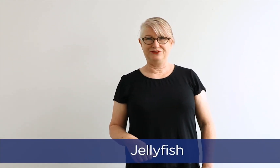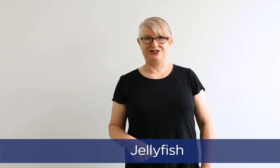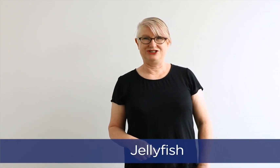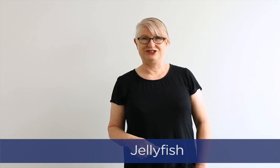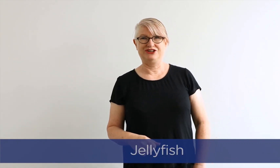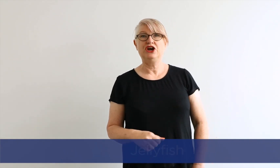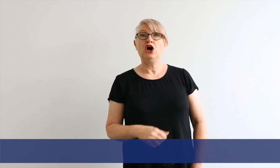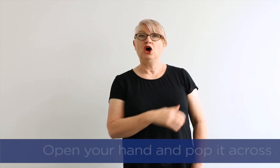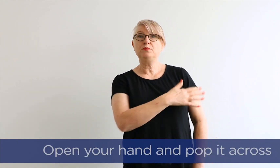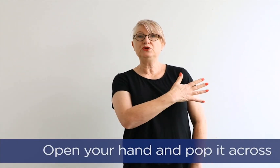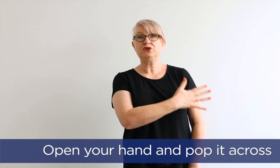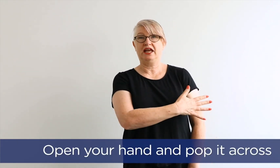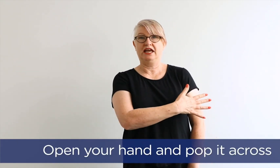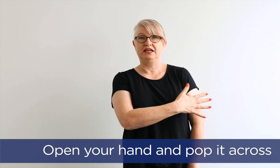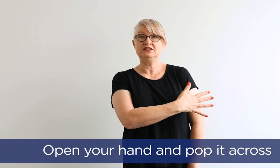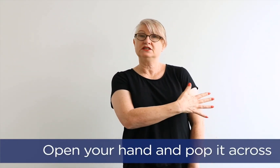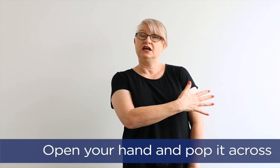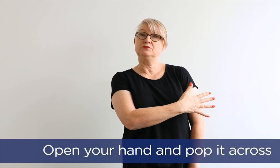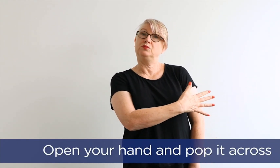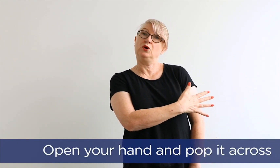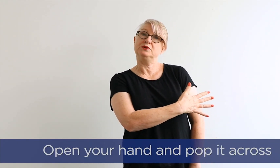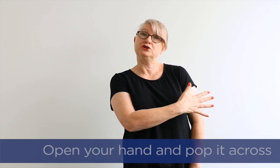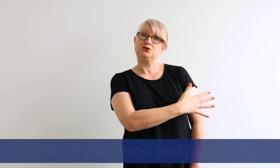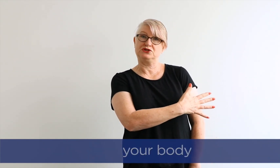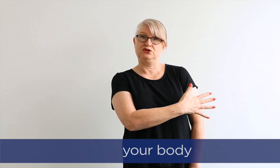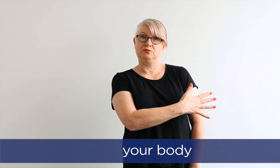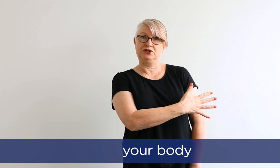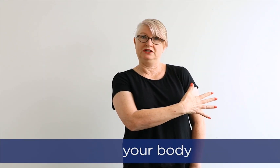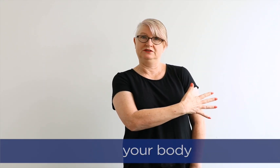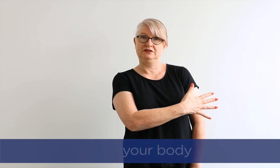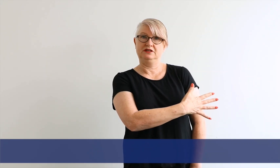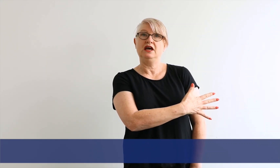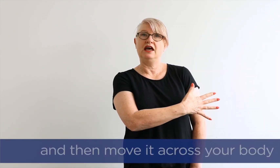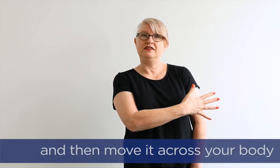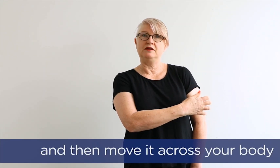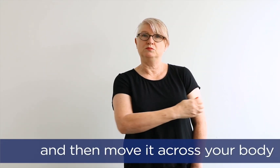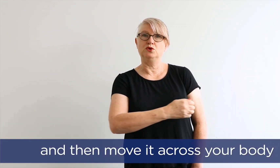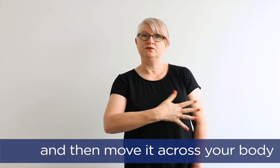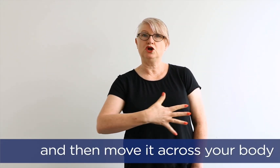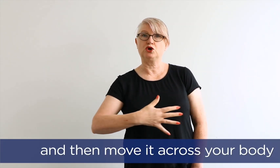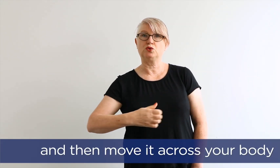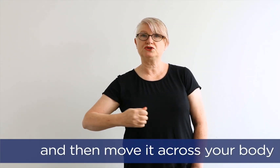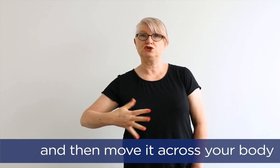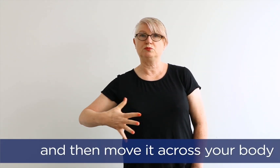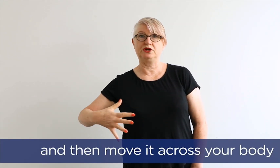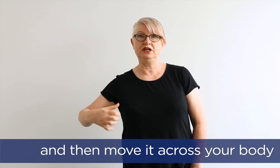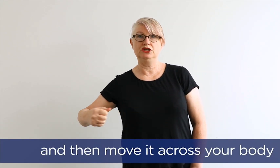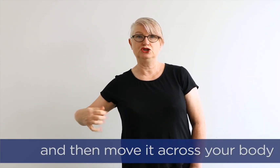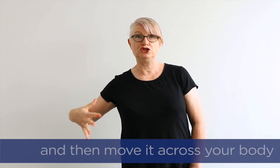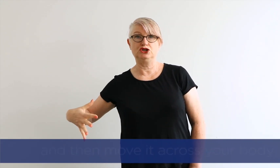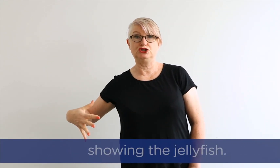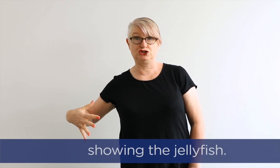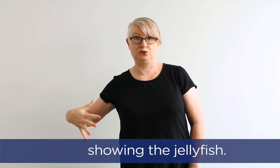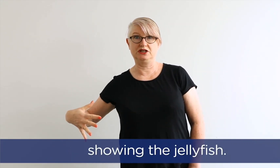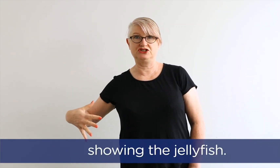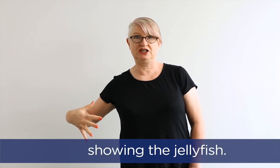Jellyfish. Open your hand and pop it across your body, and then move it across your body, showing the